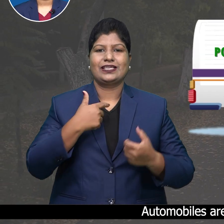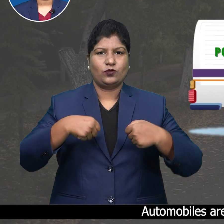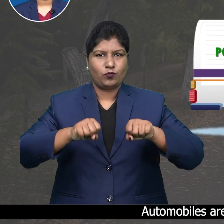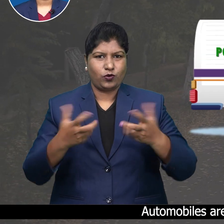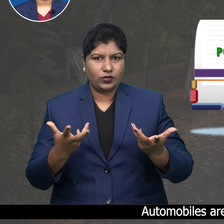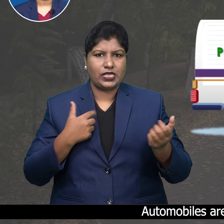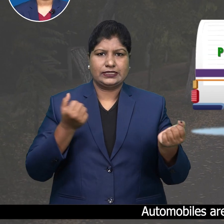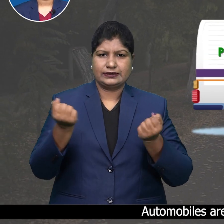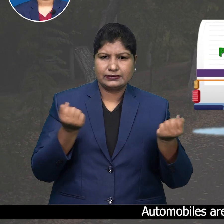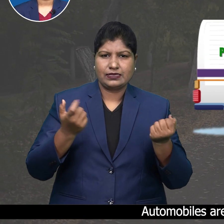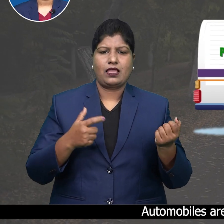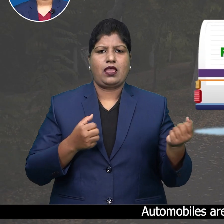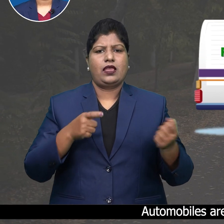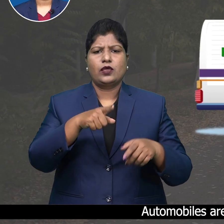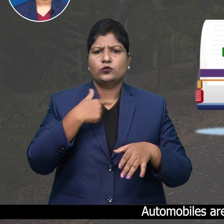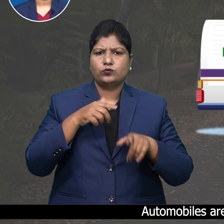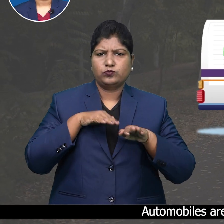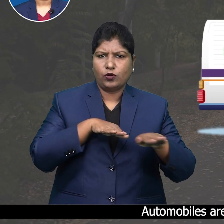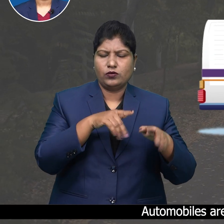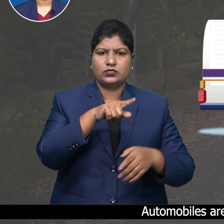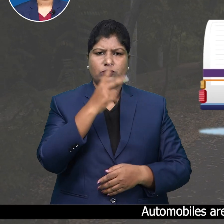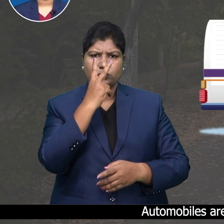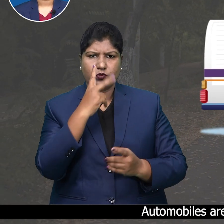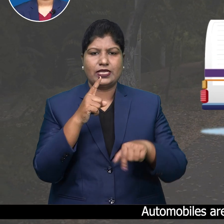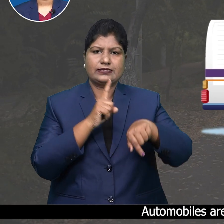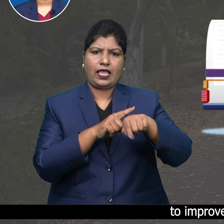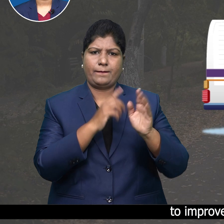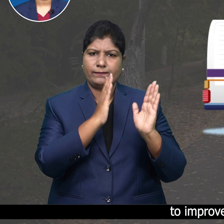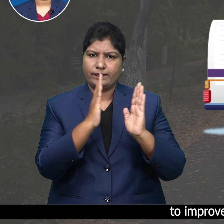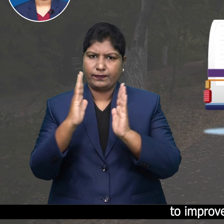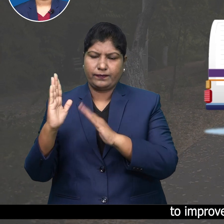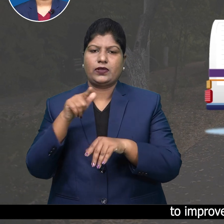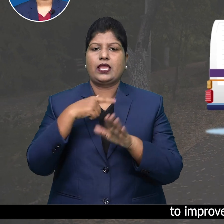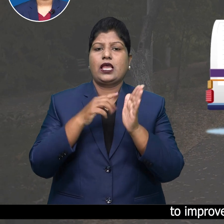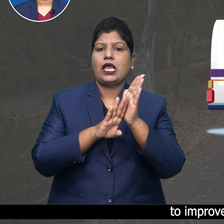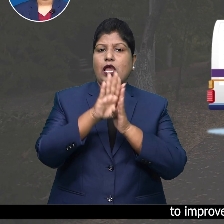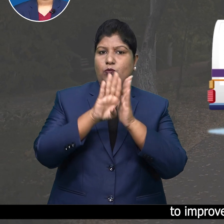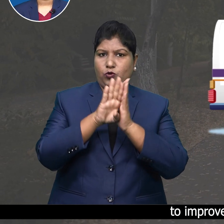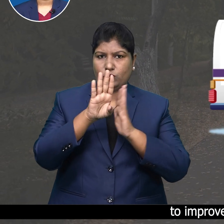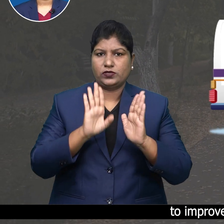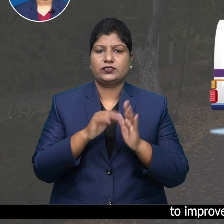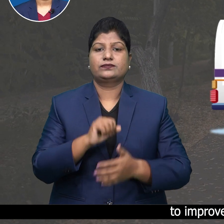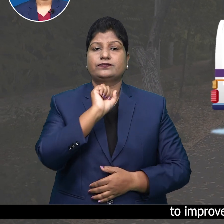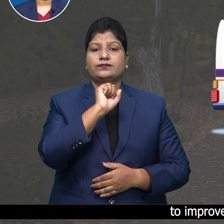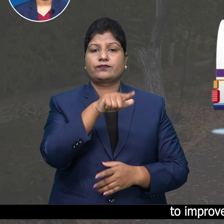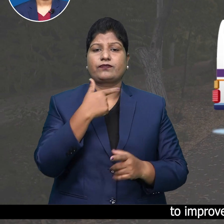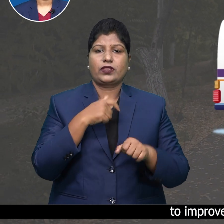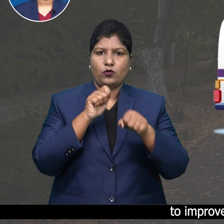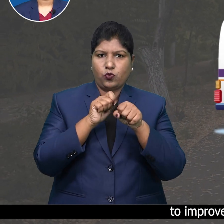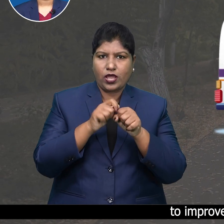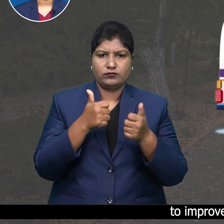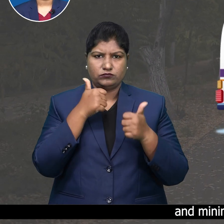Automobiles are checked periodically to improve their